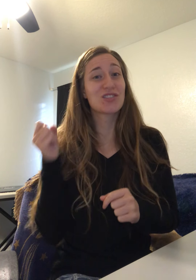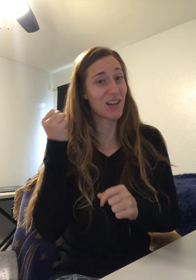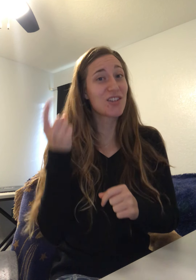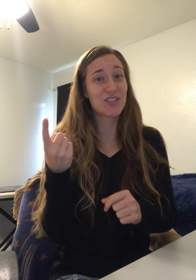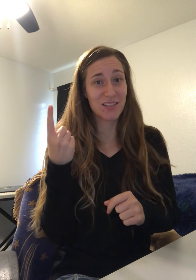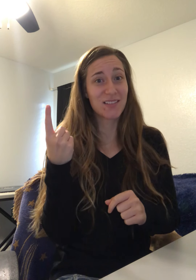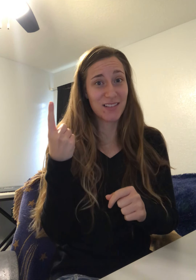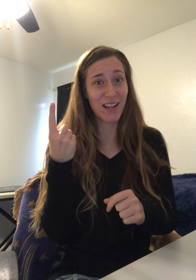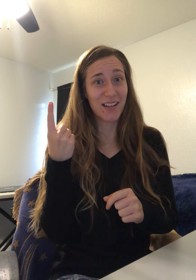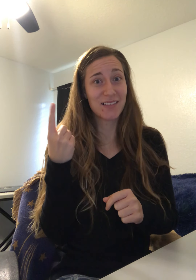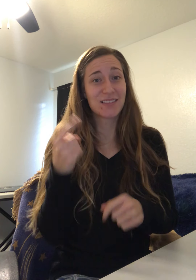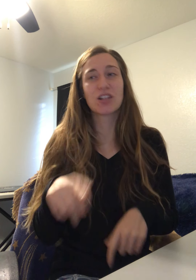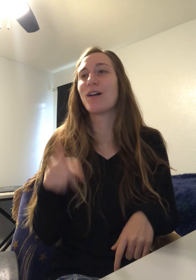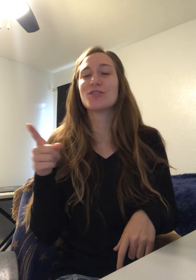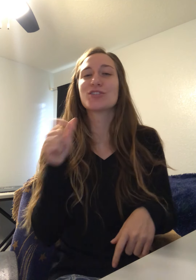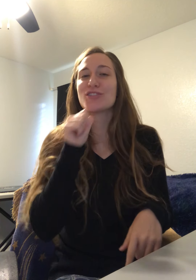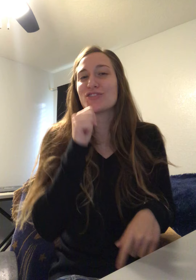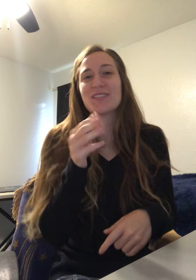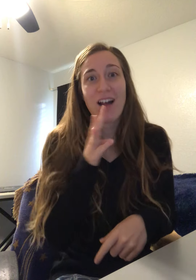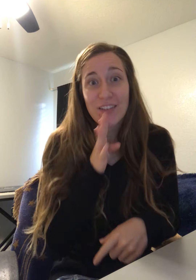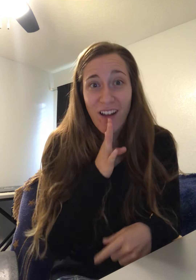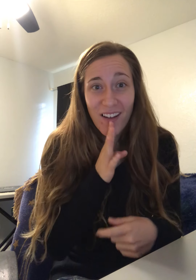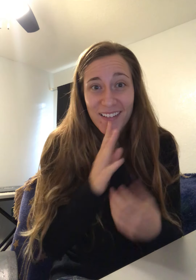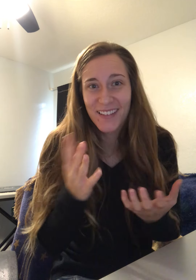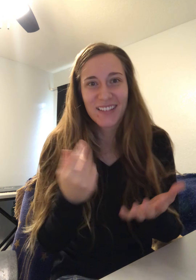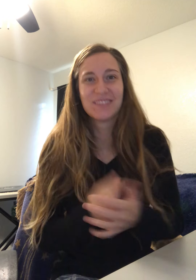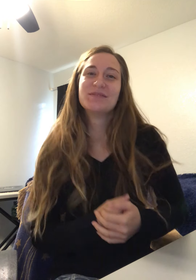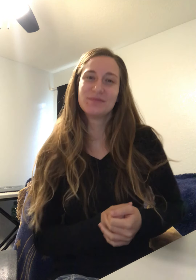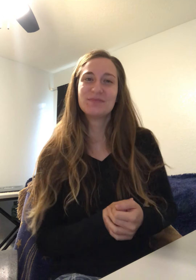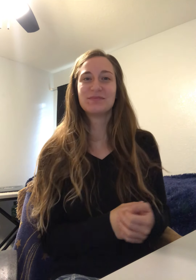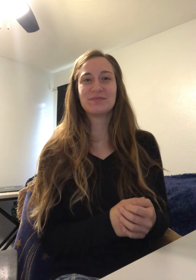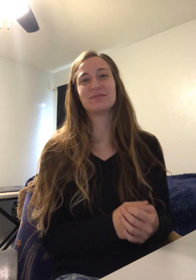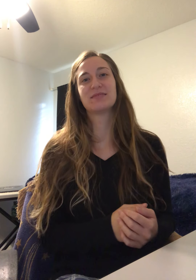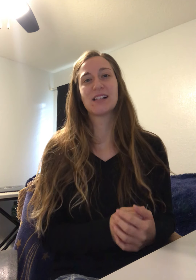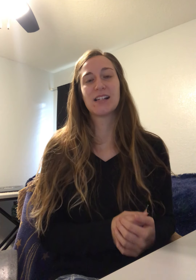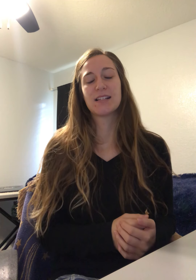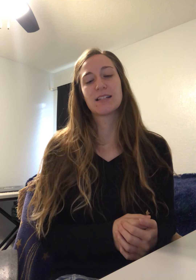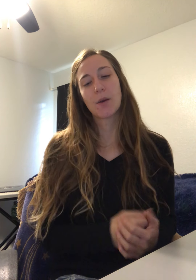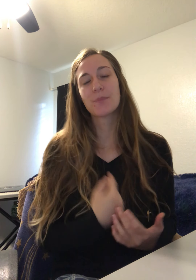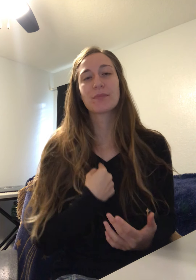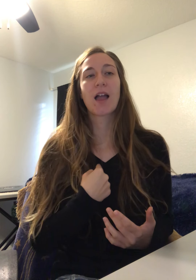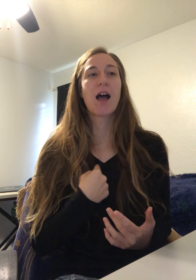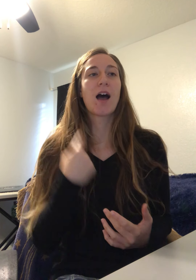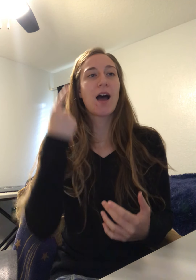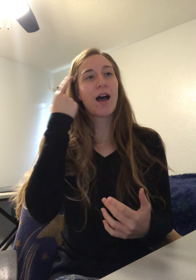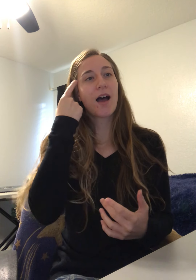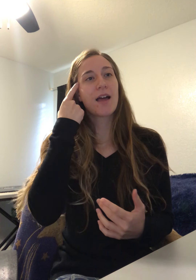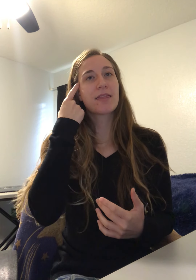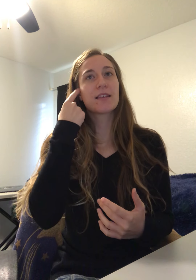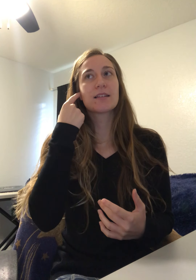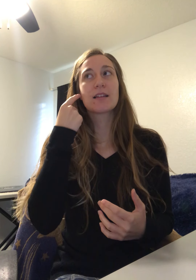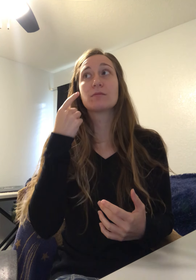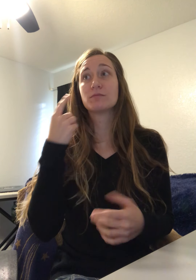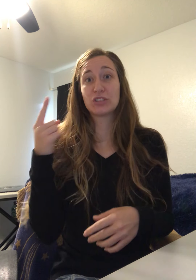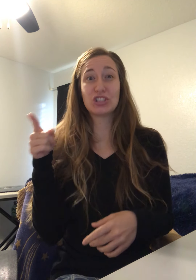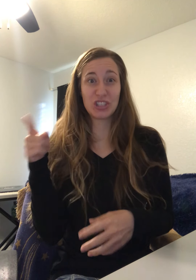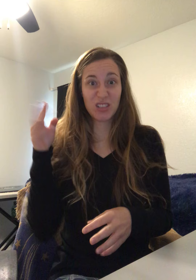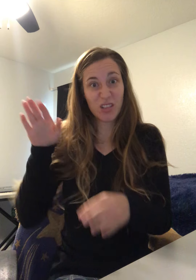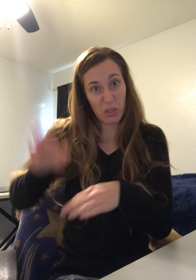She's just not running her mouth all the time. And so I think that, and she's also very small, and so the tendency is for